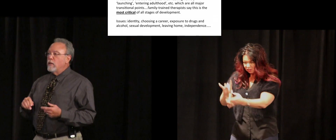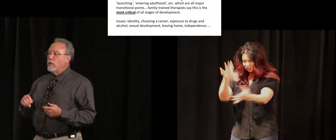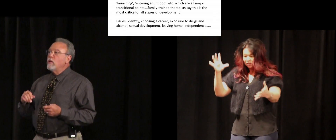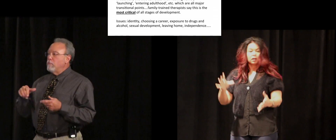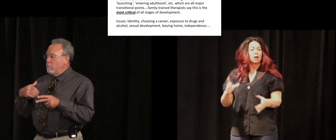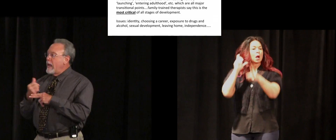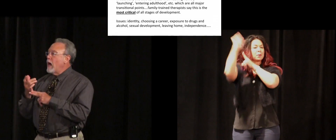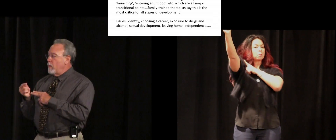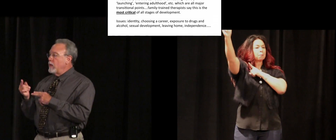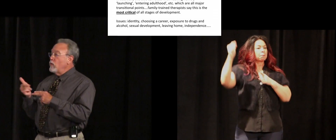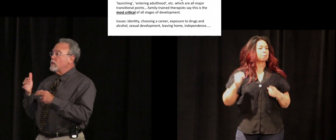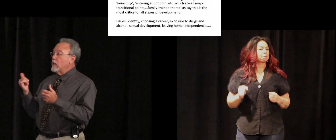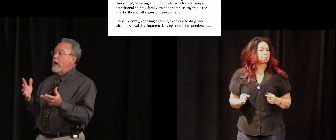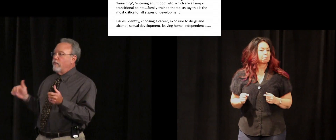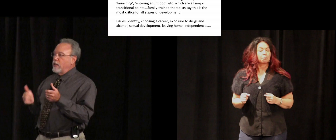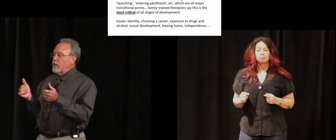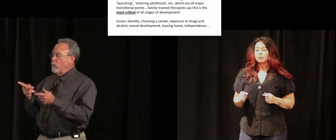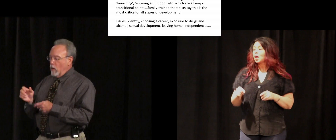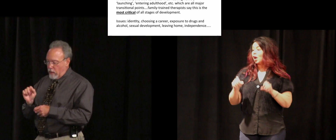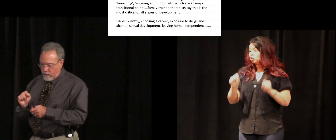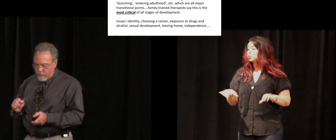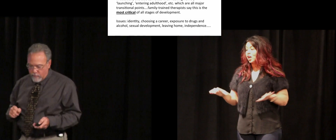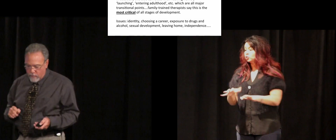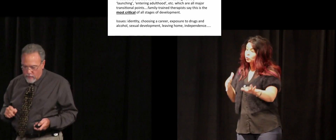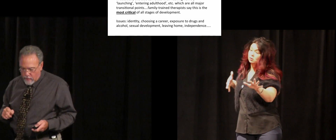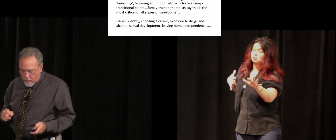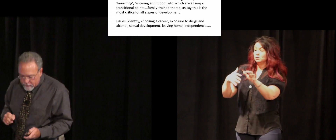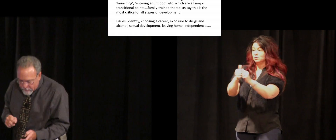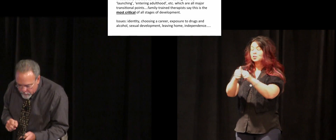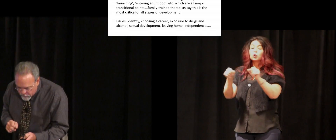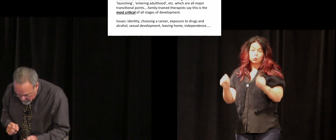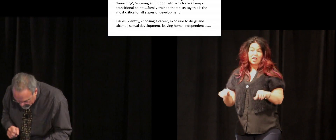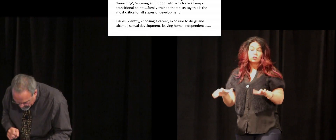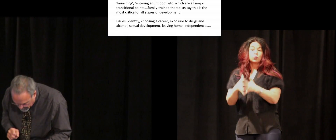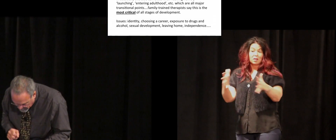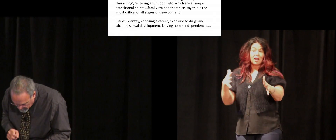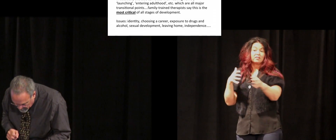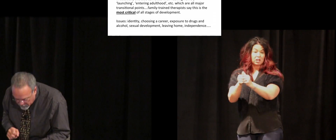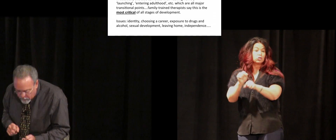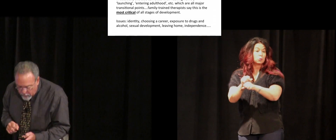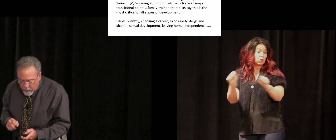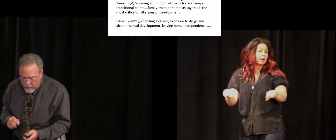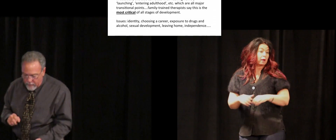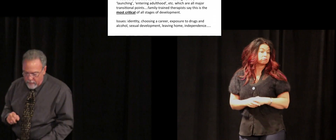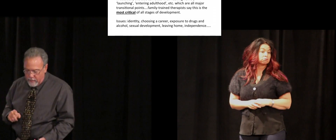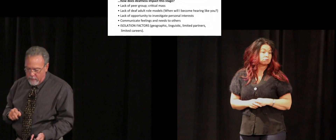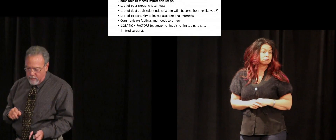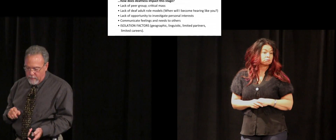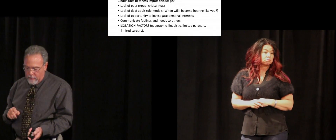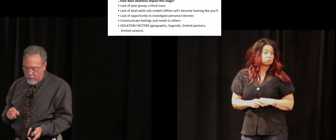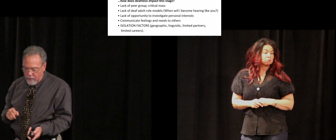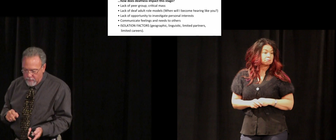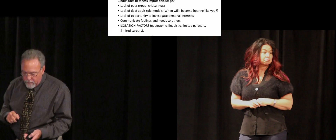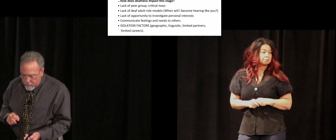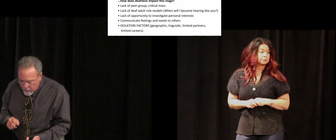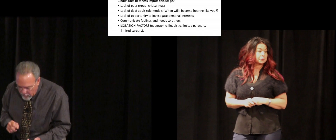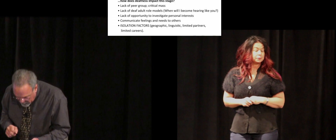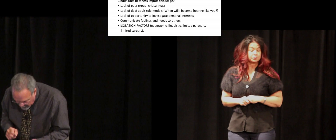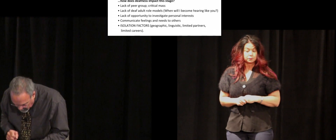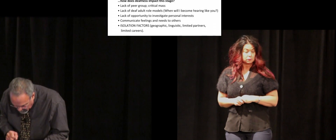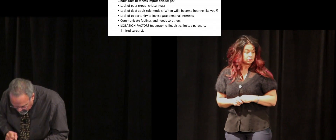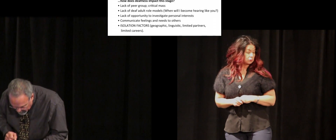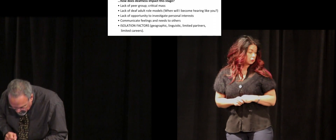And loved it. And I spent the next few years developing a curriculum where it was parents and students together,